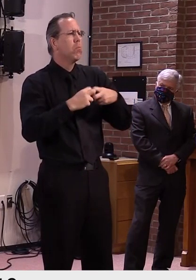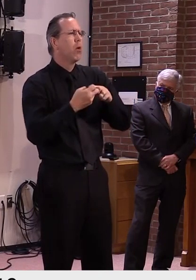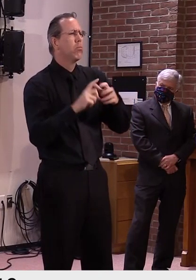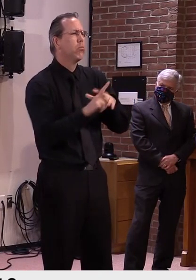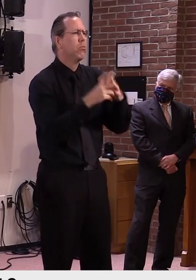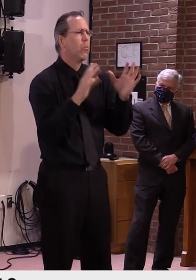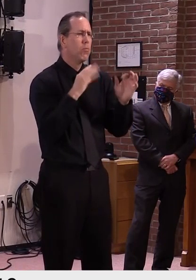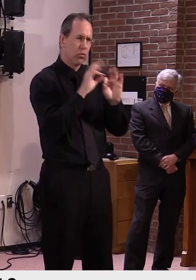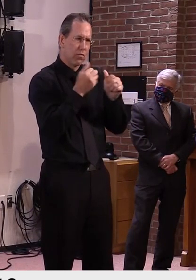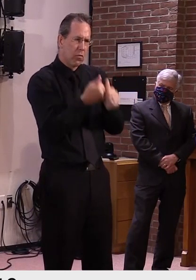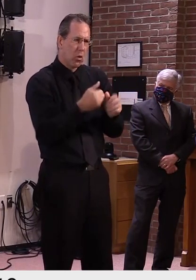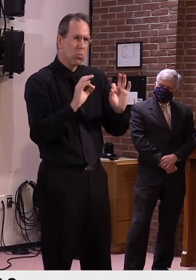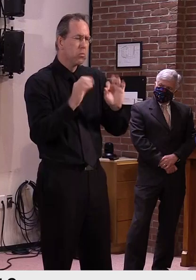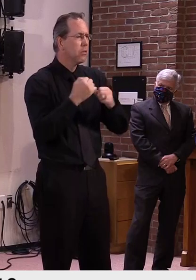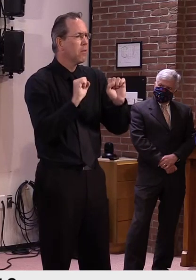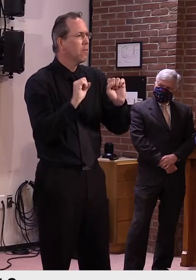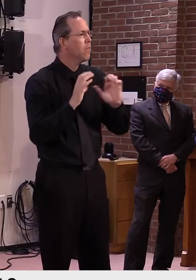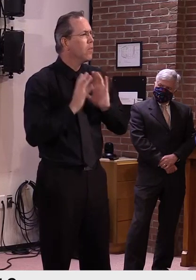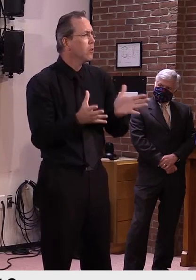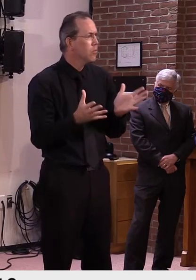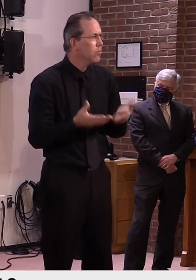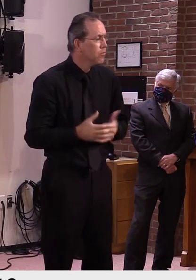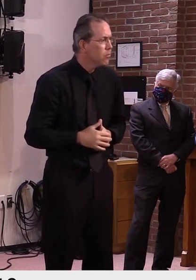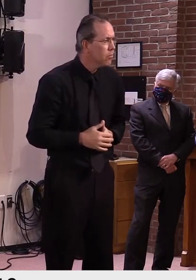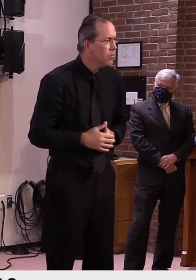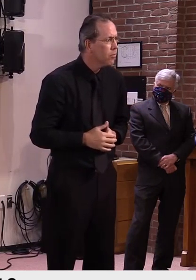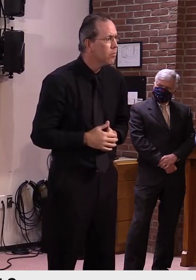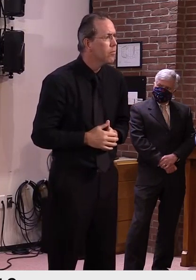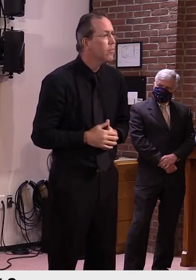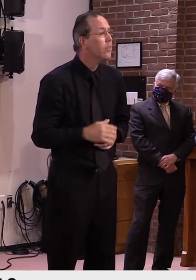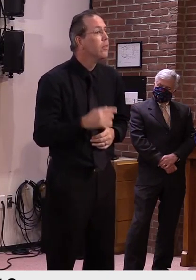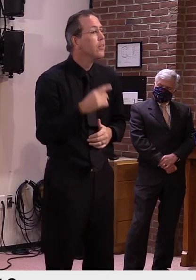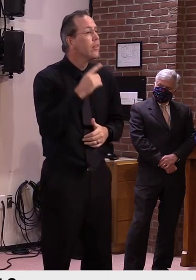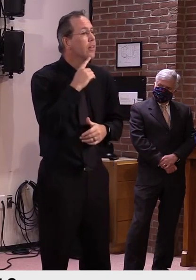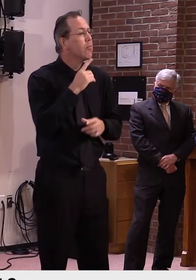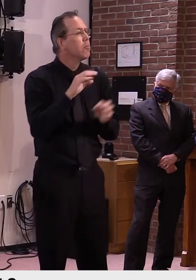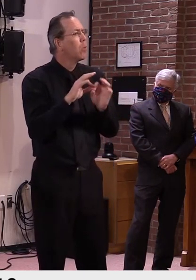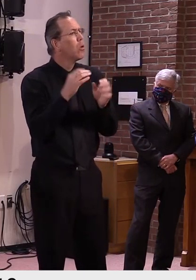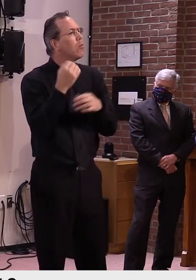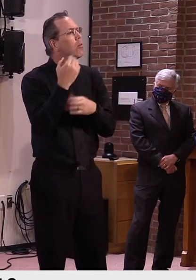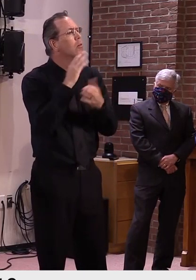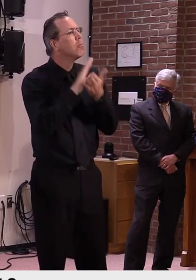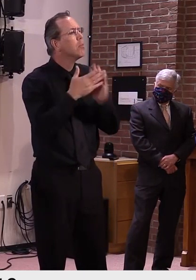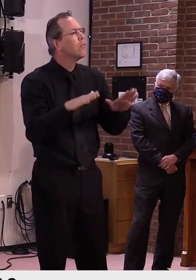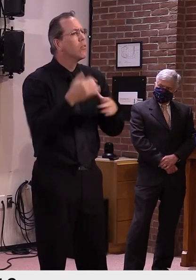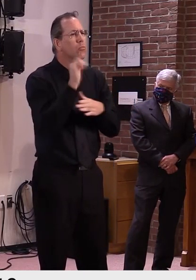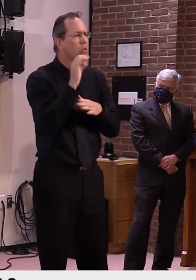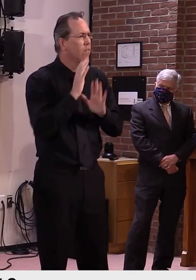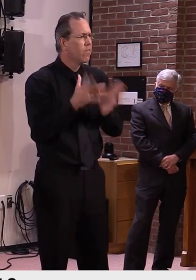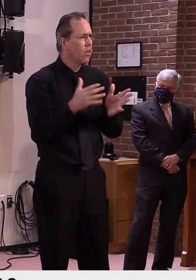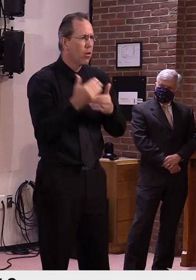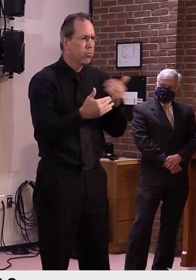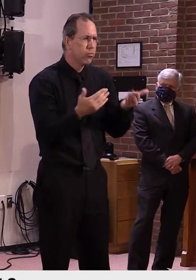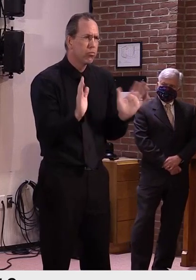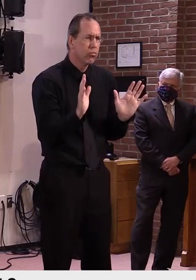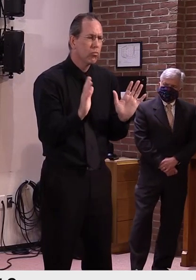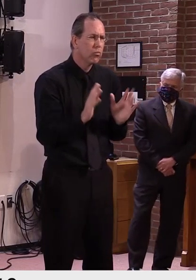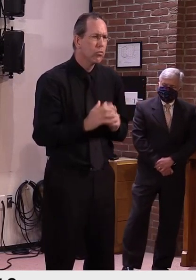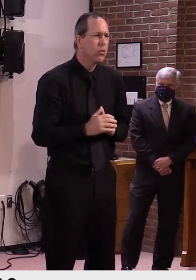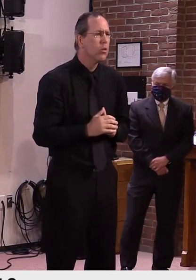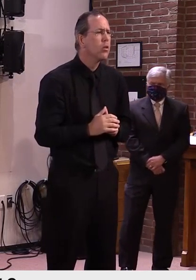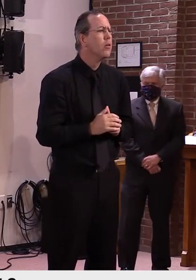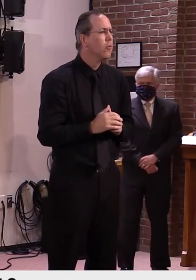risk. Yeah, peaceful protests are, you know, what we want to underscore, that as long as we want to